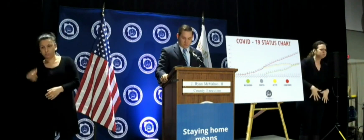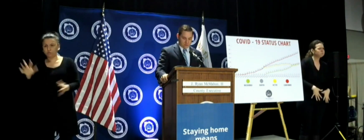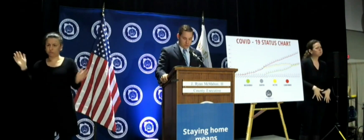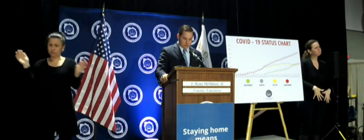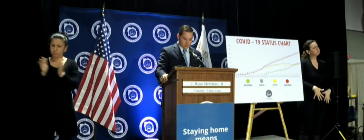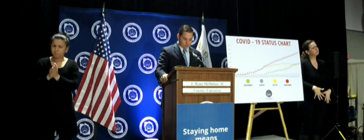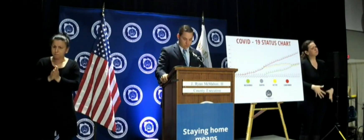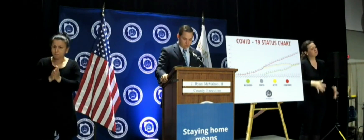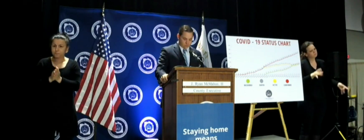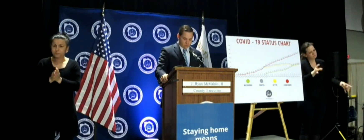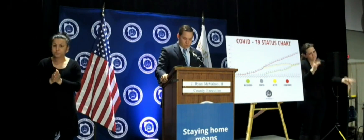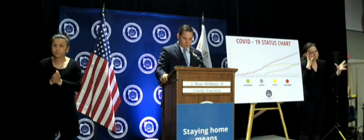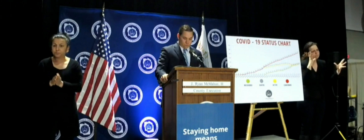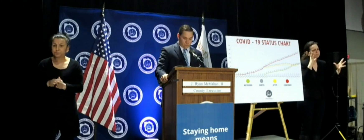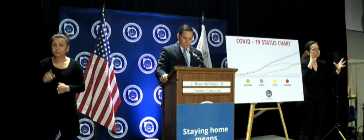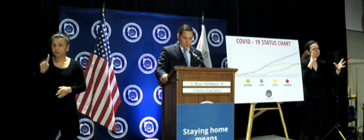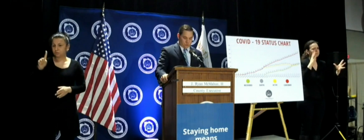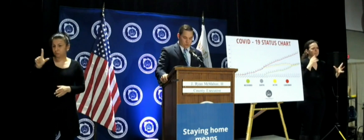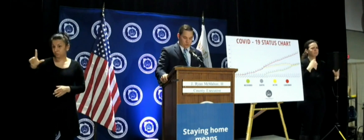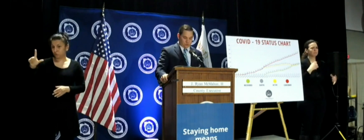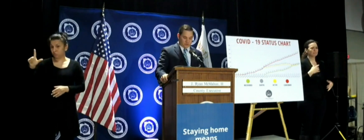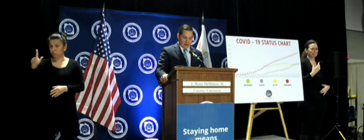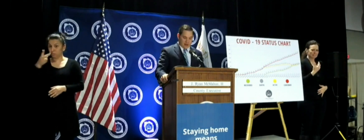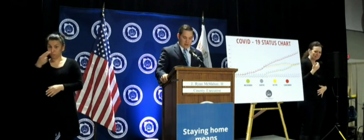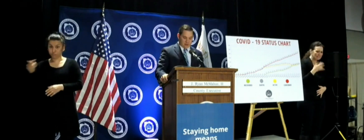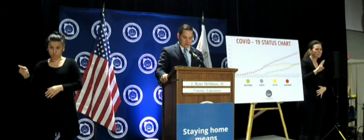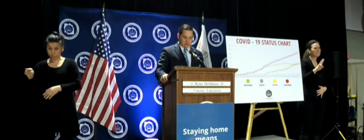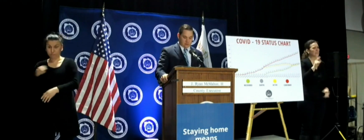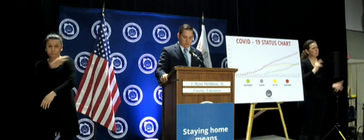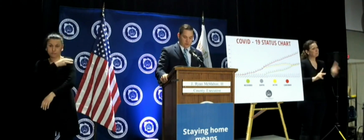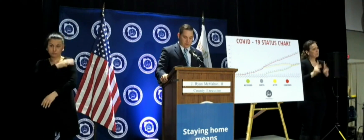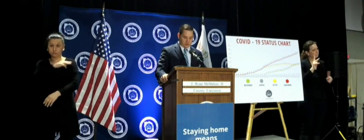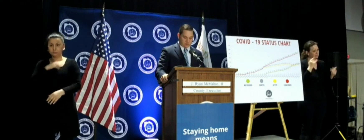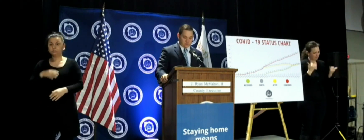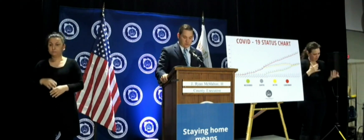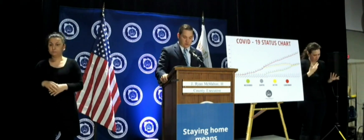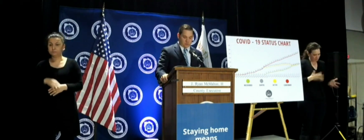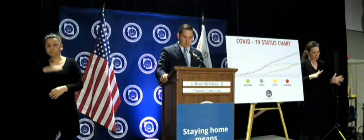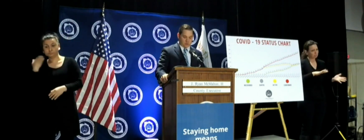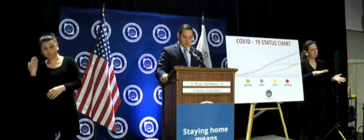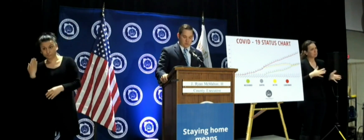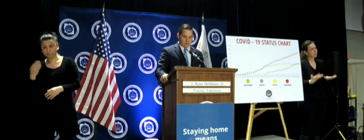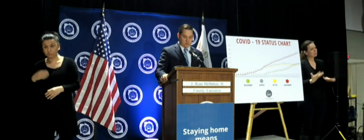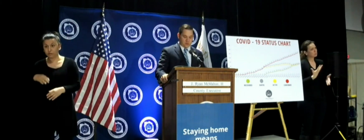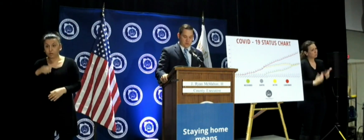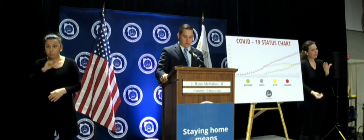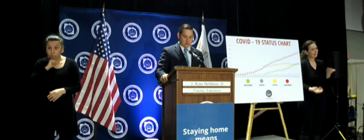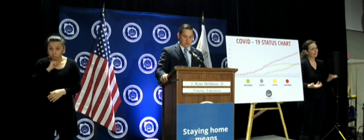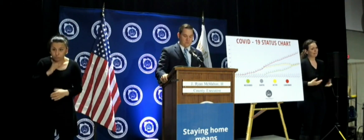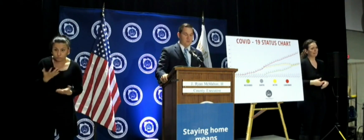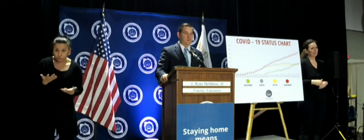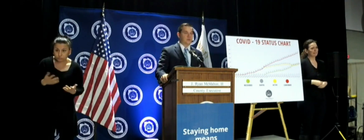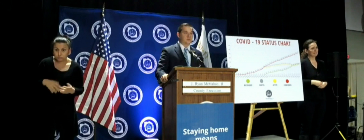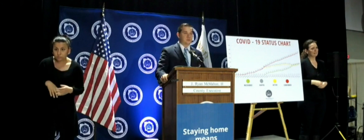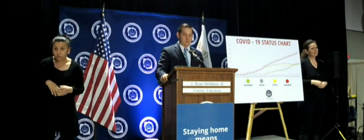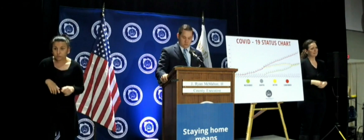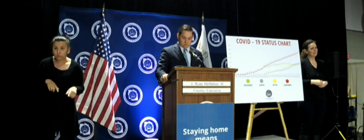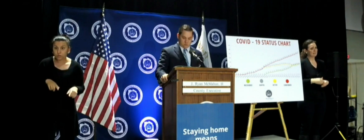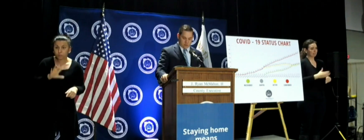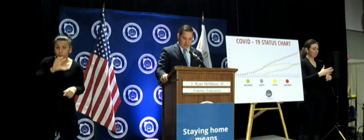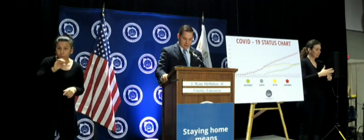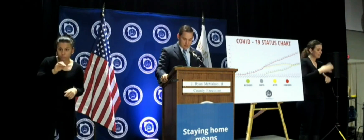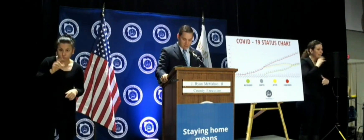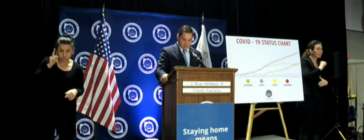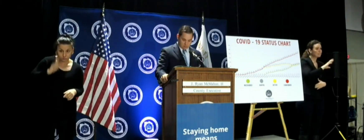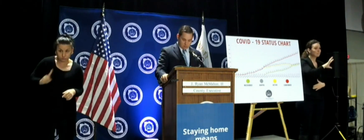to 17. Those who have died have ranged from being in their 50s to